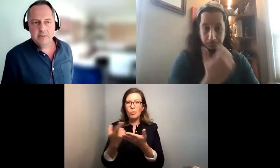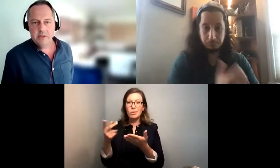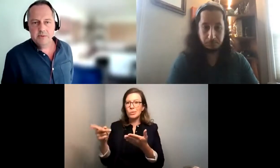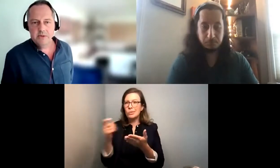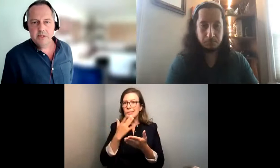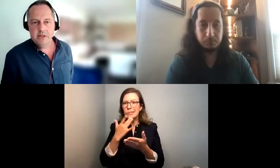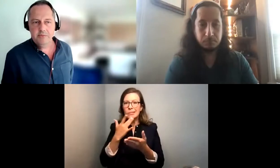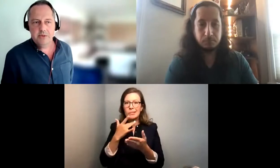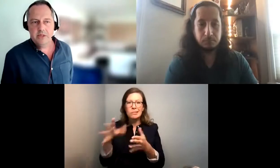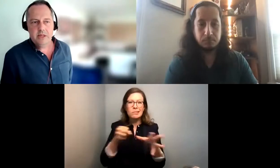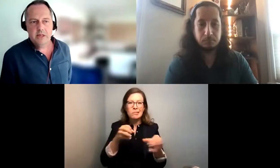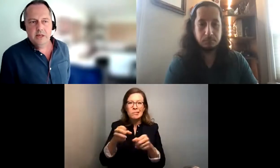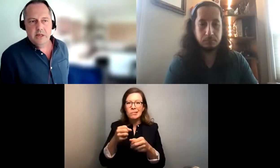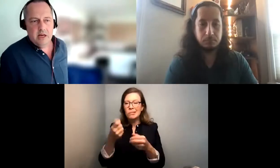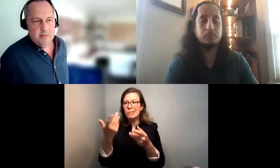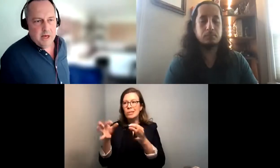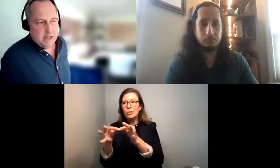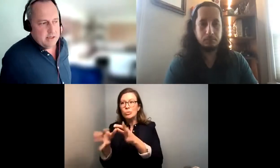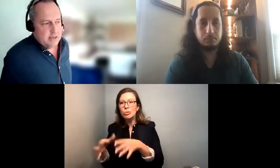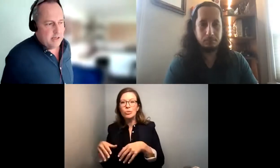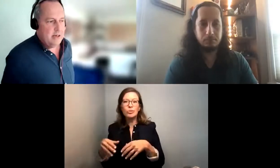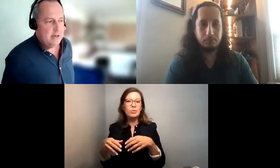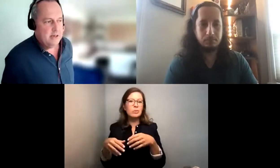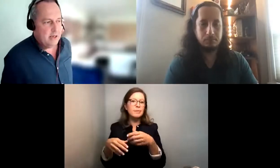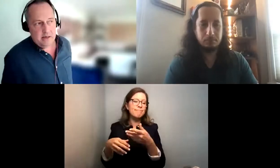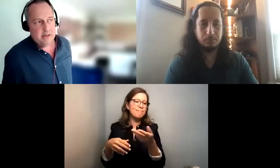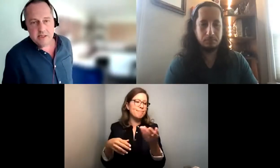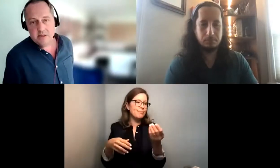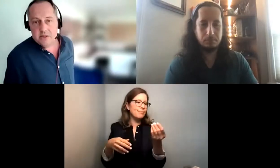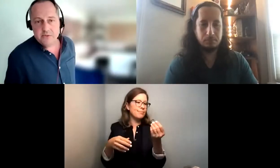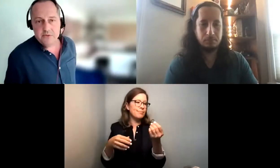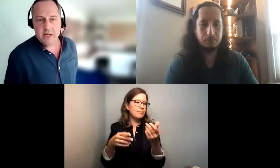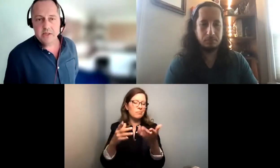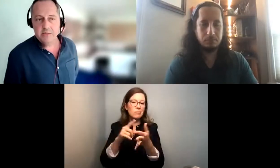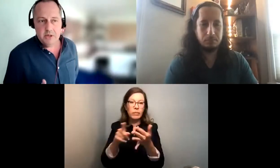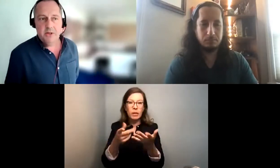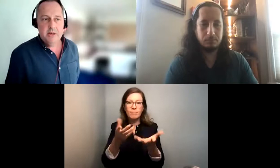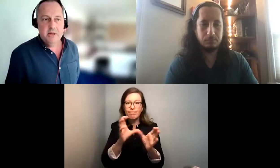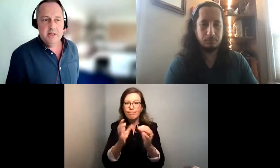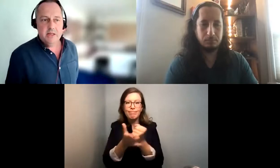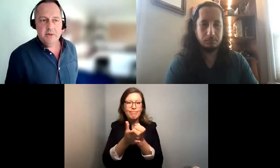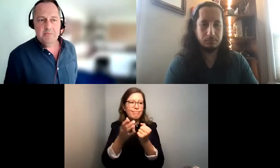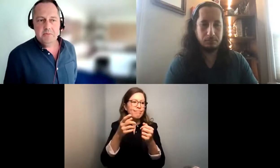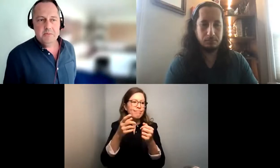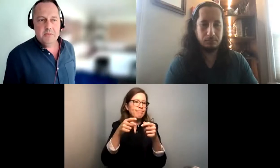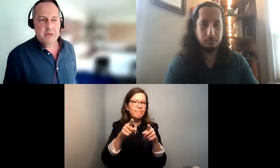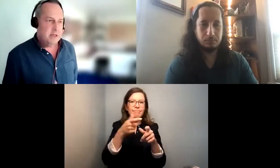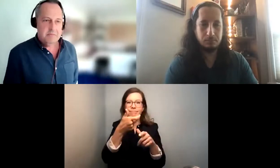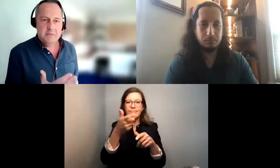around, in terms of interpreting and assistance for lectures. But he